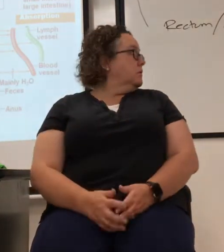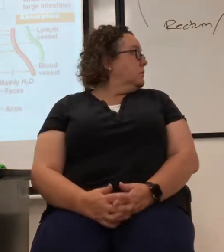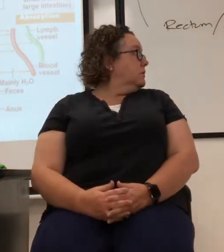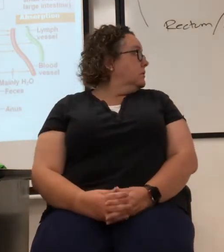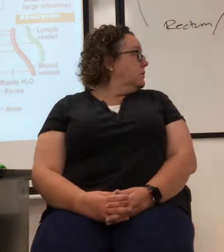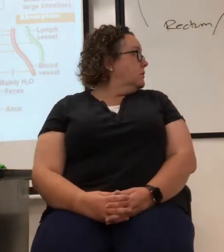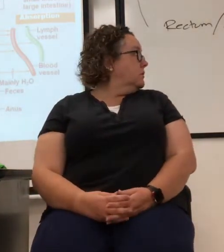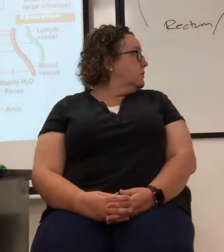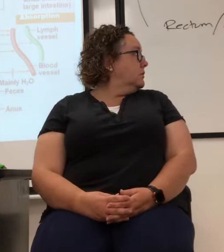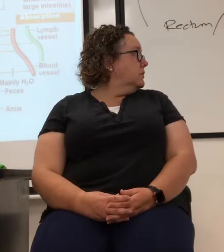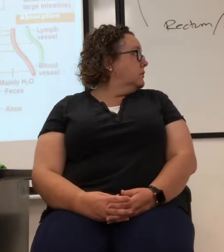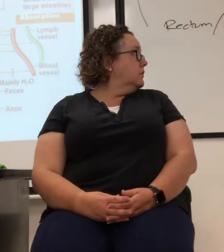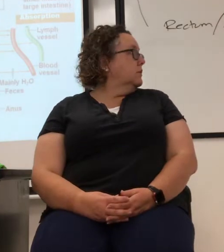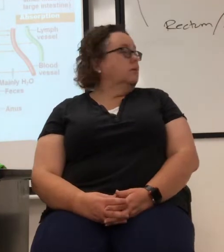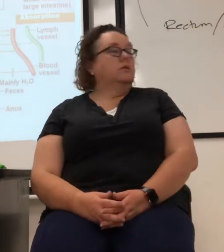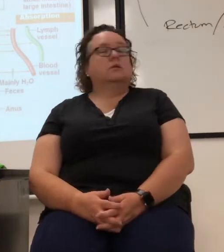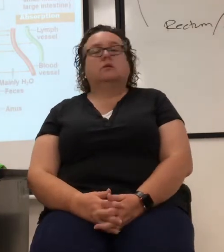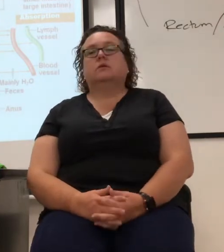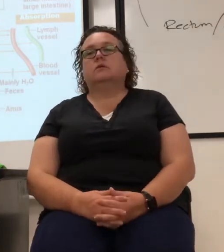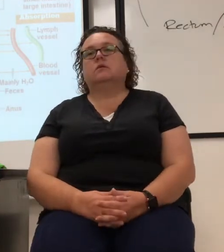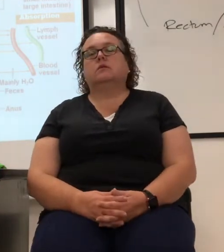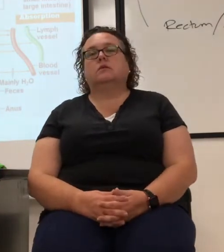anal orifice